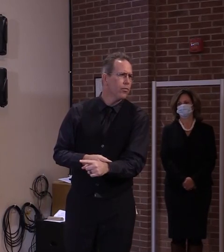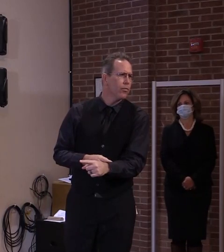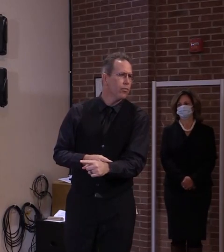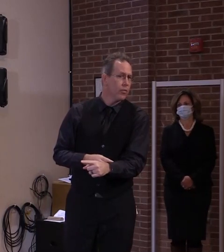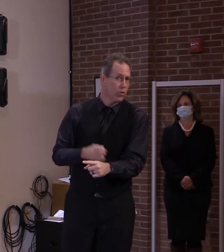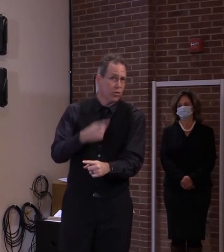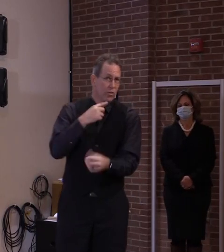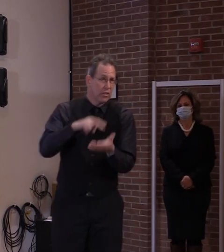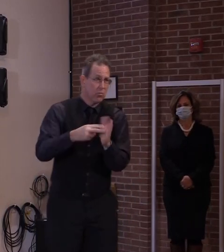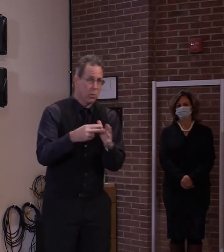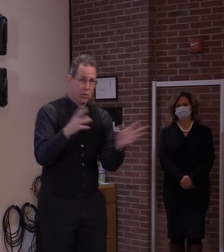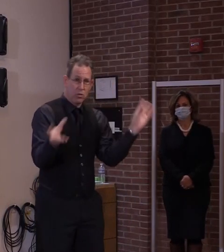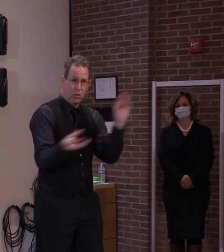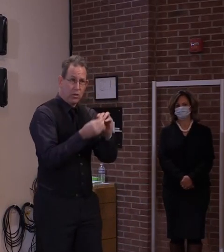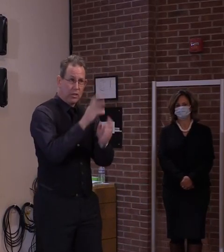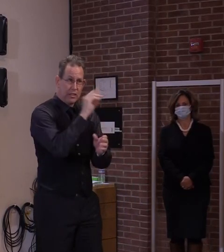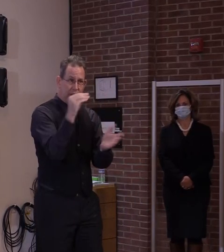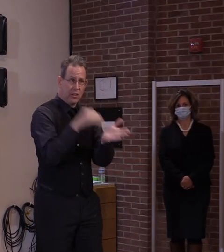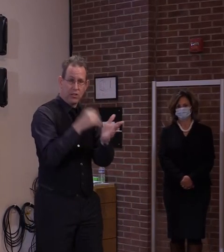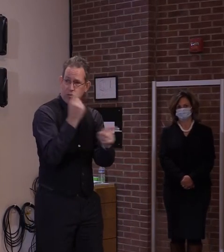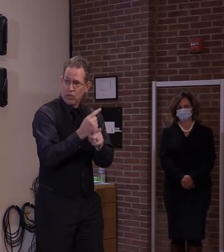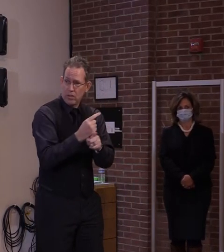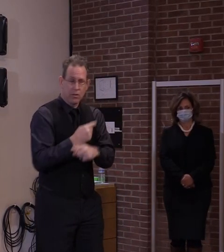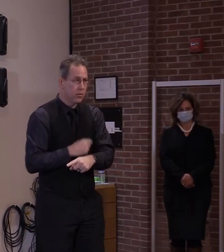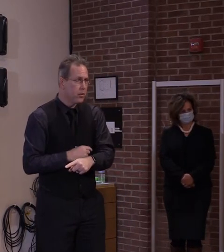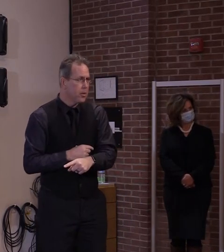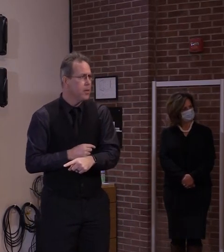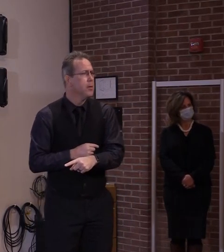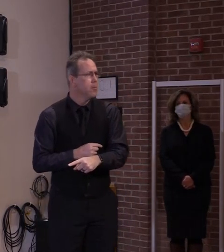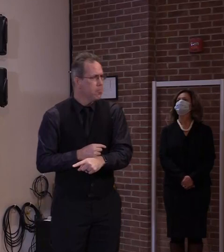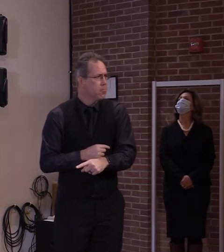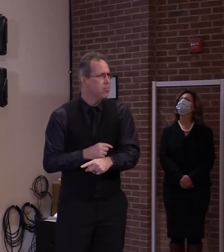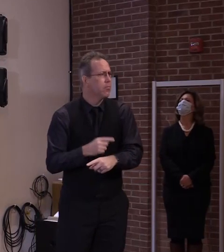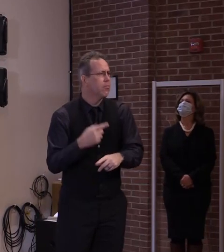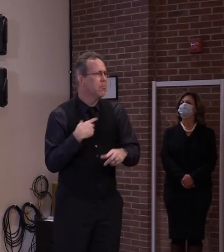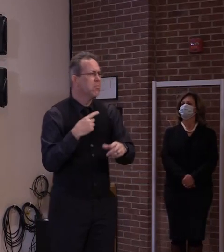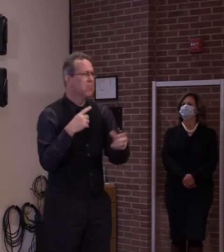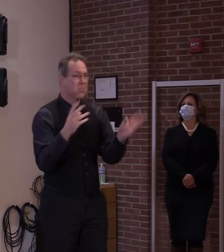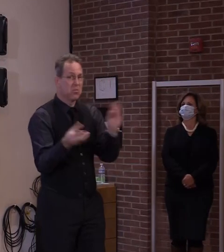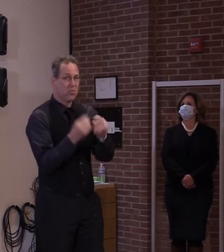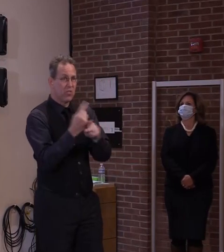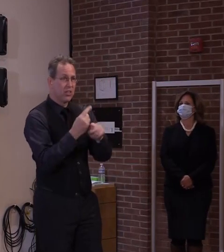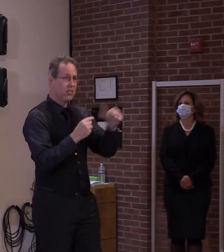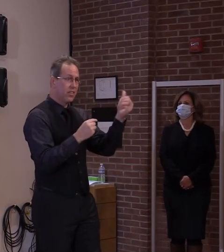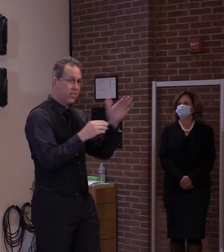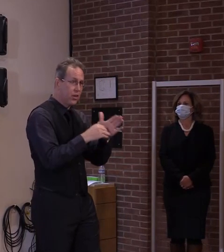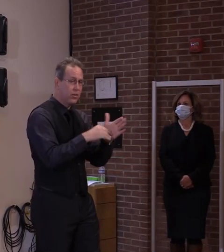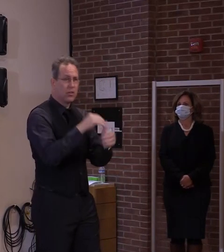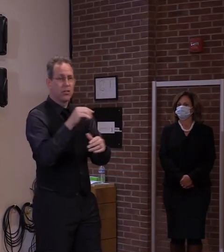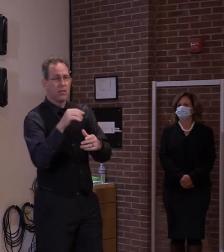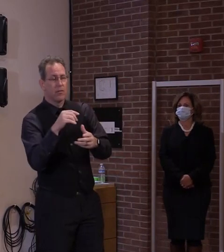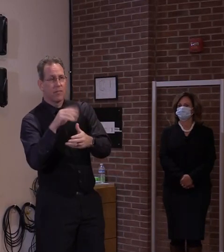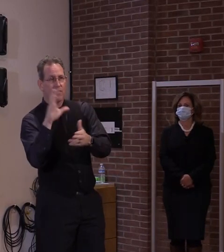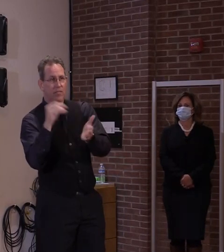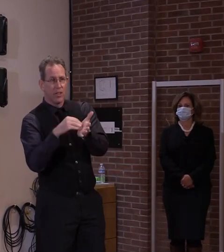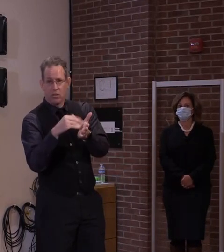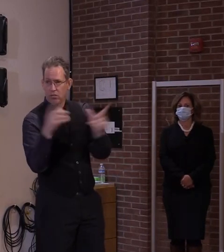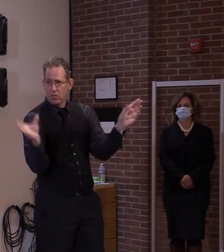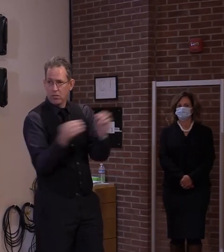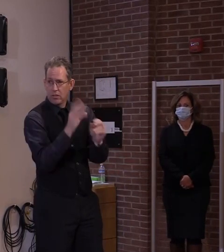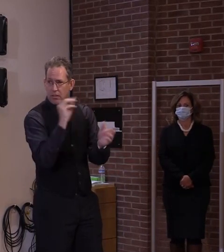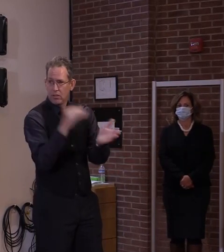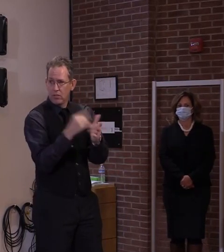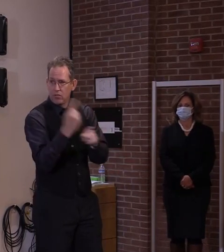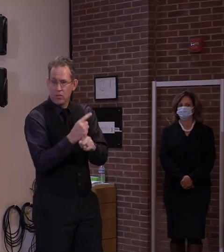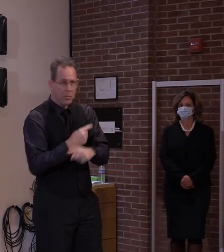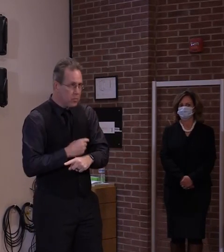60,000. Okay. I, along with I think probably every other reporter in the state, has been calling a bunch of pharmacies in recent days to get a sense of what the stock